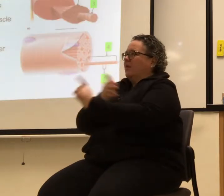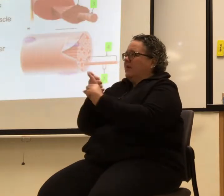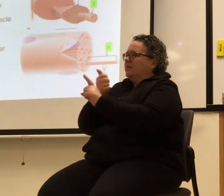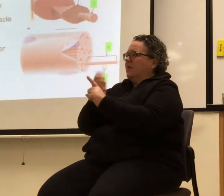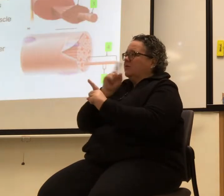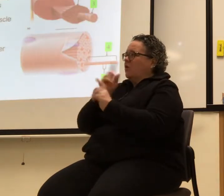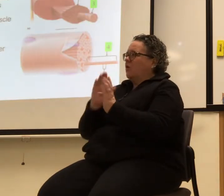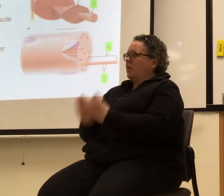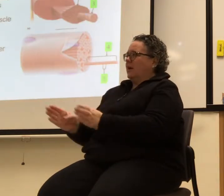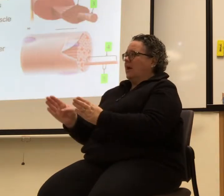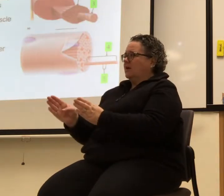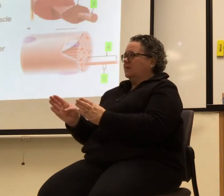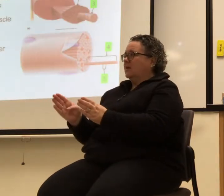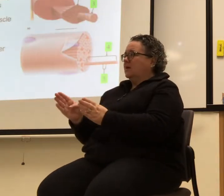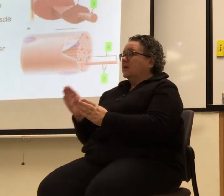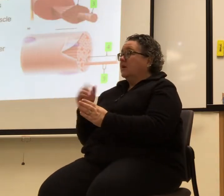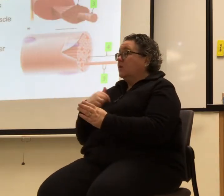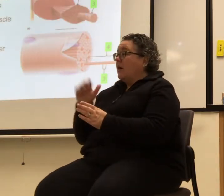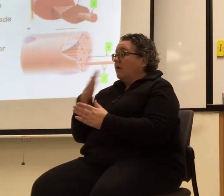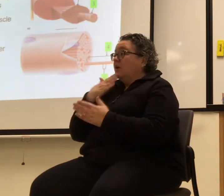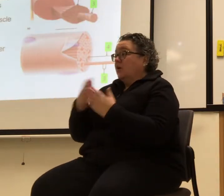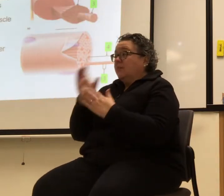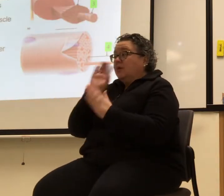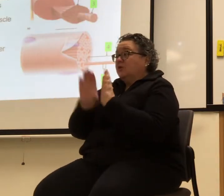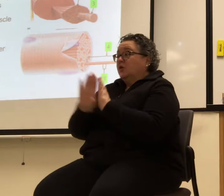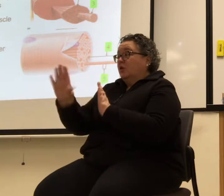It tells you how to organize them.